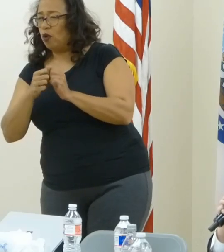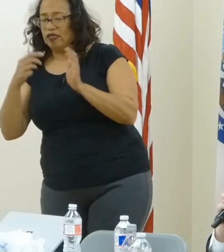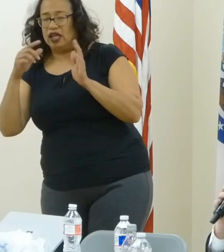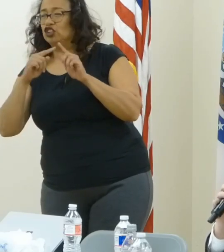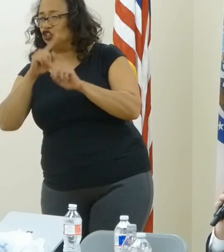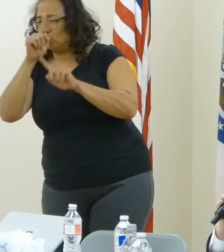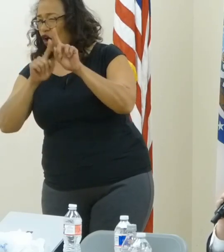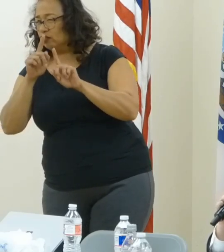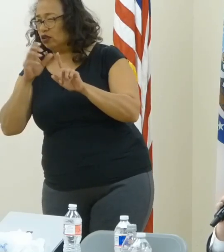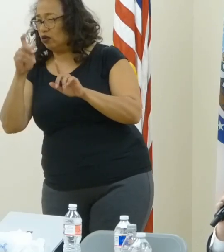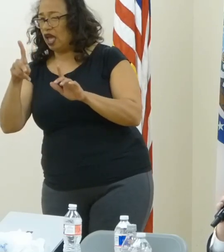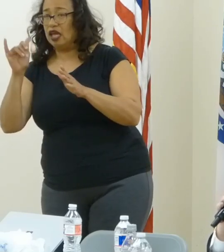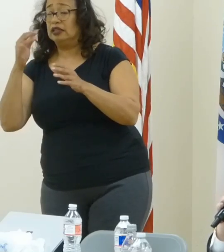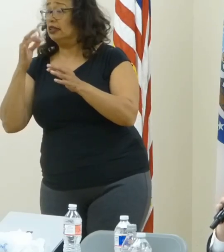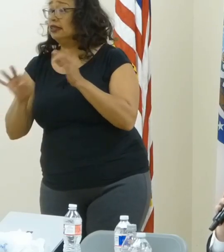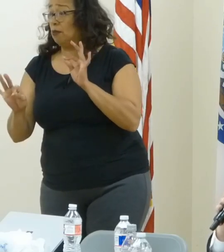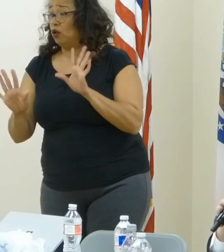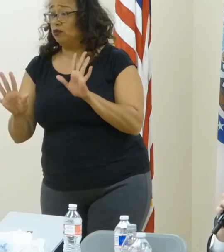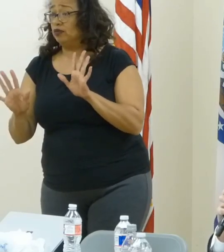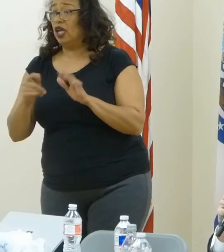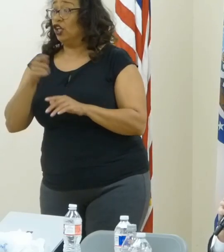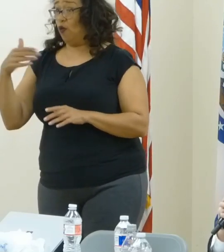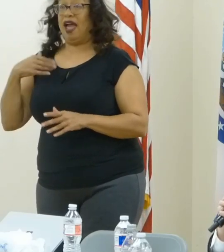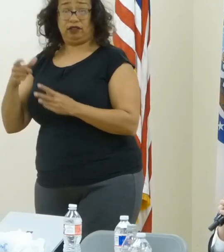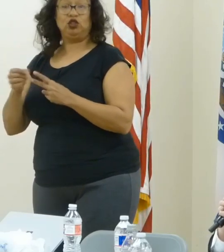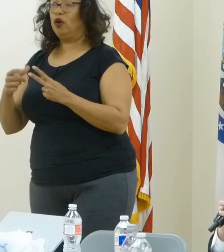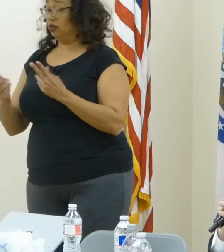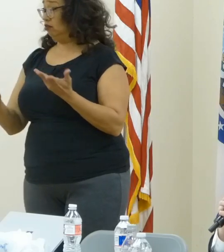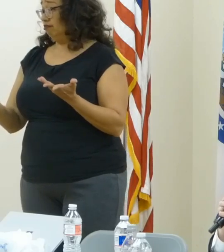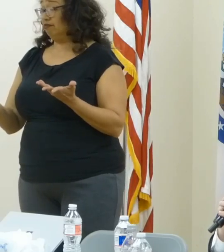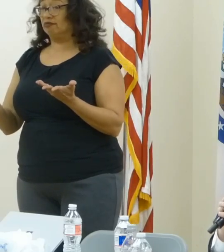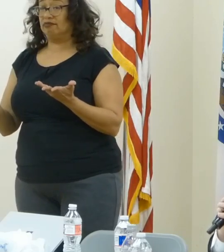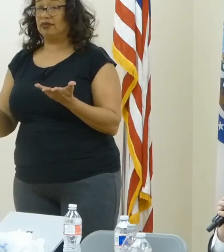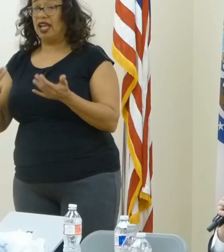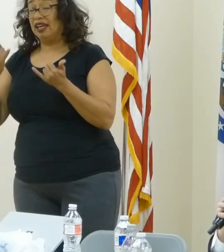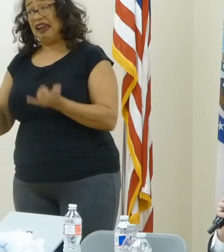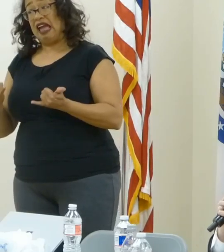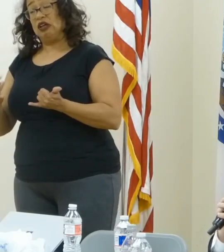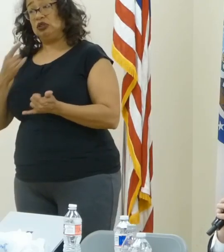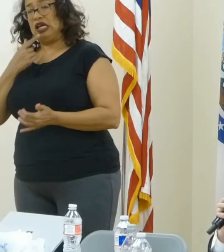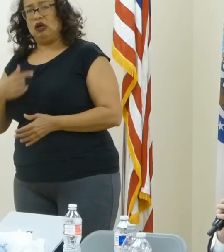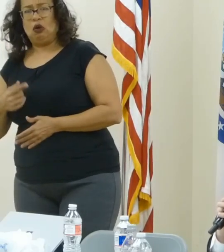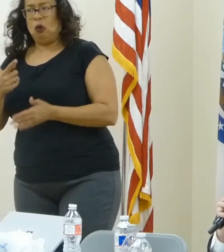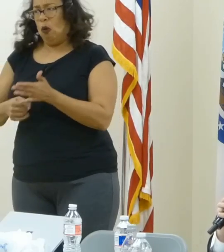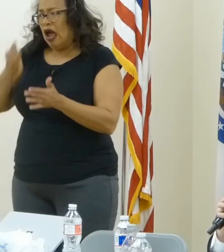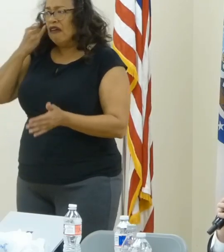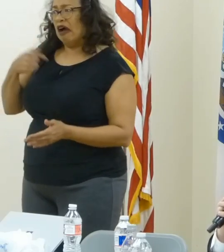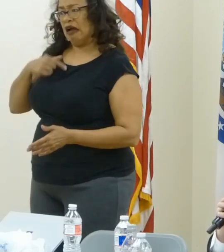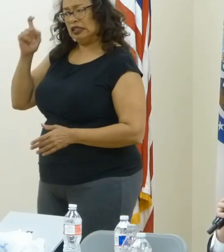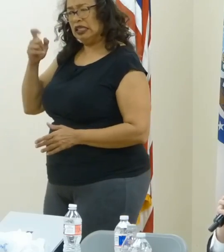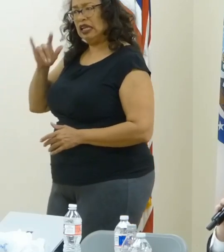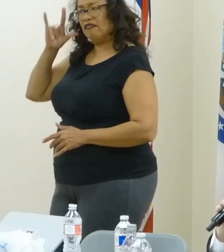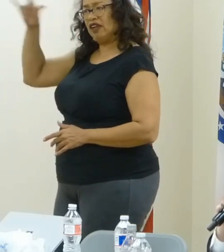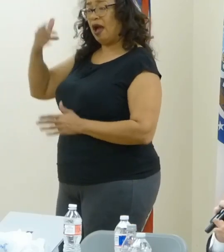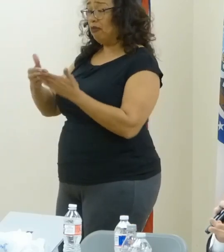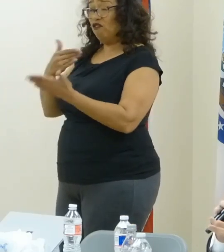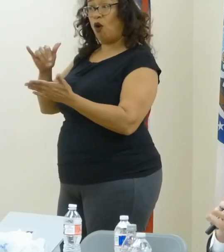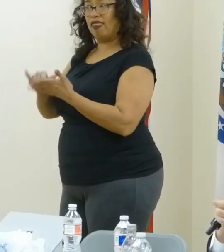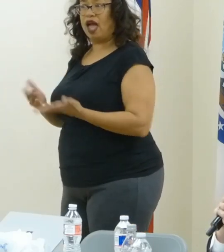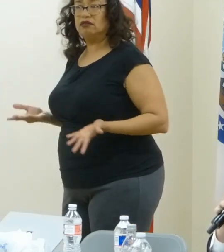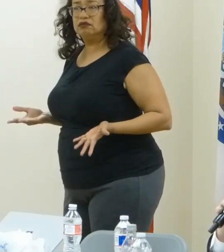card. That's it. It's that simple. You'll have a choice. You ask, however, what happens if I need to fly before my